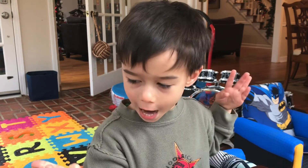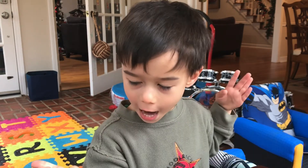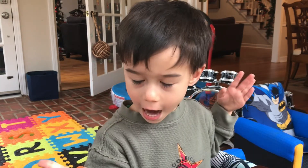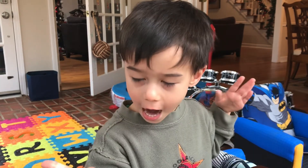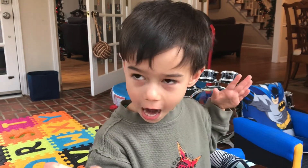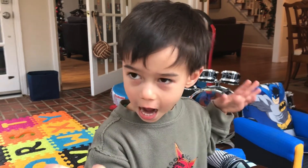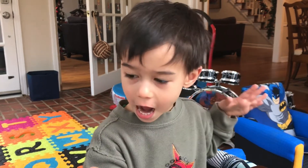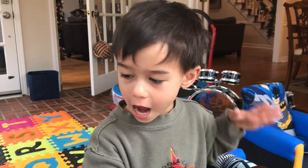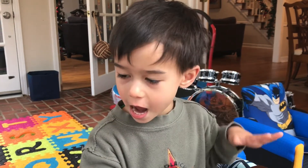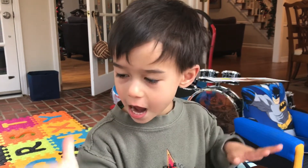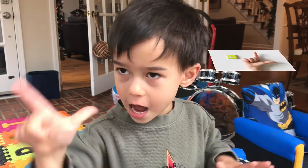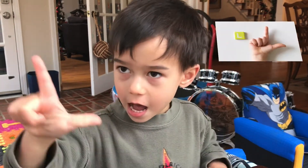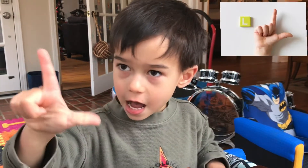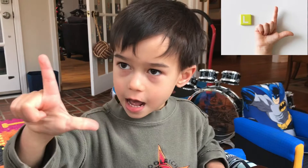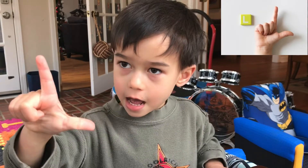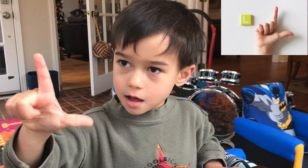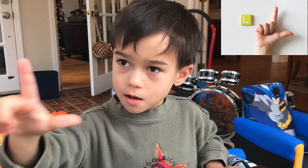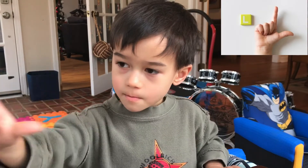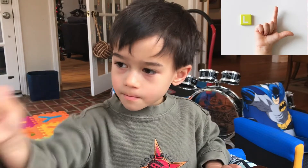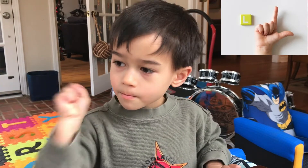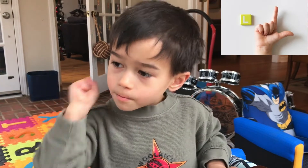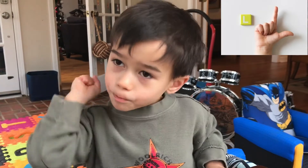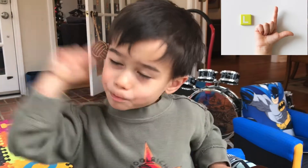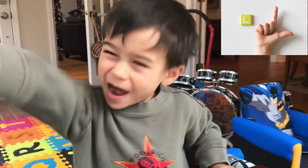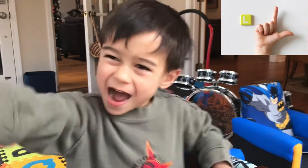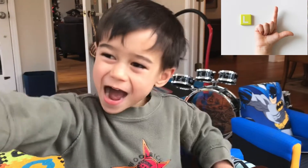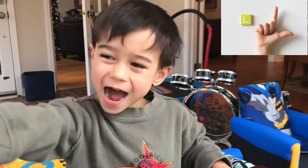Are you see? That's L.